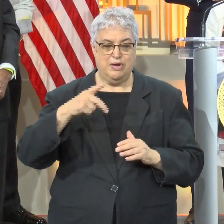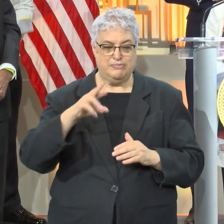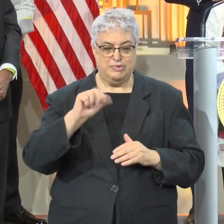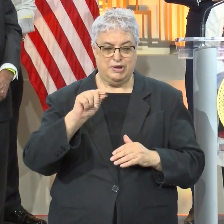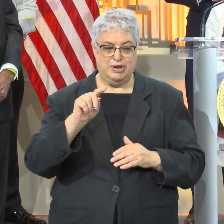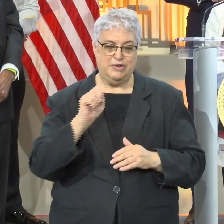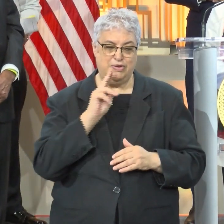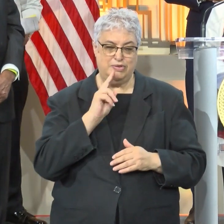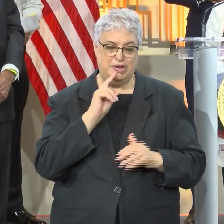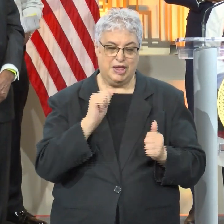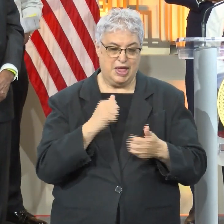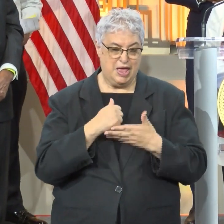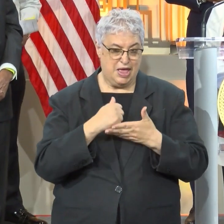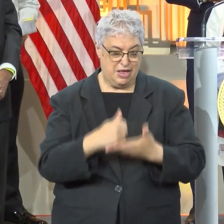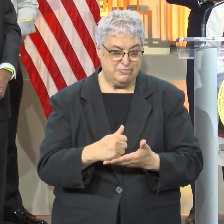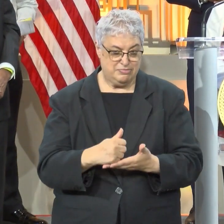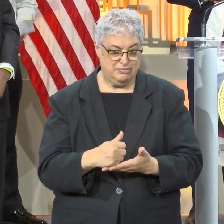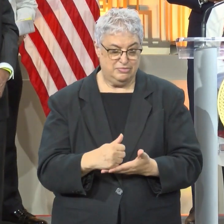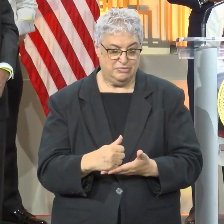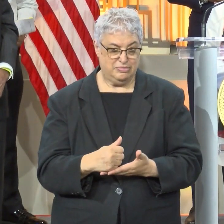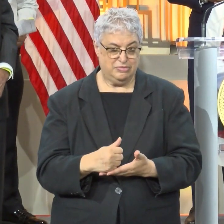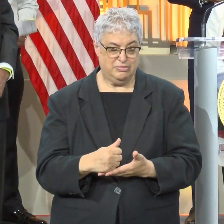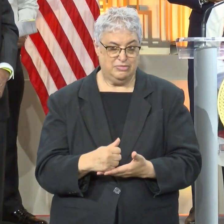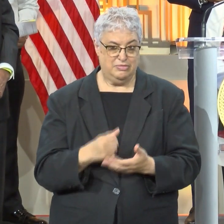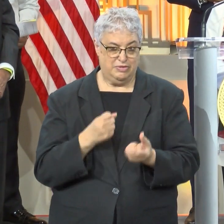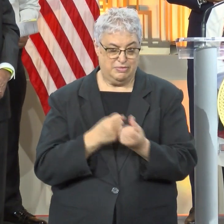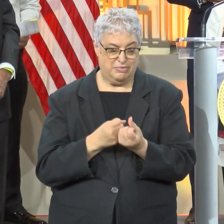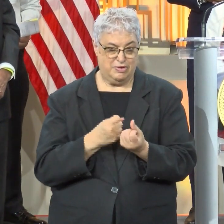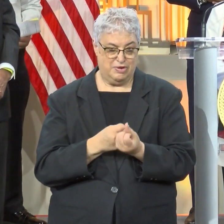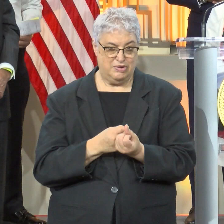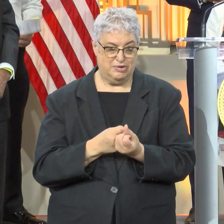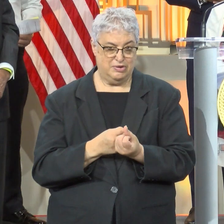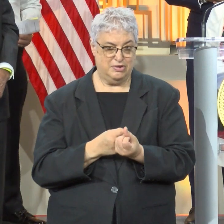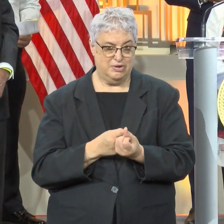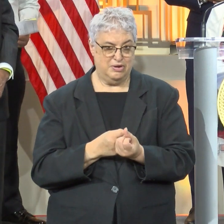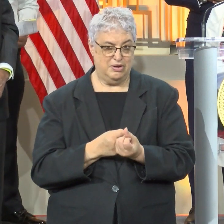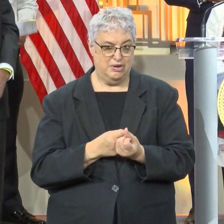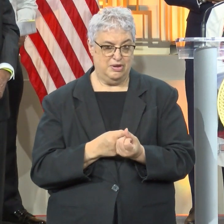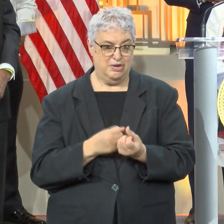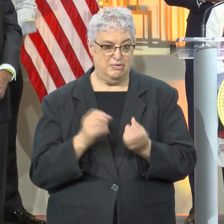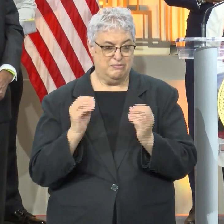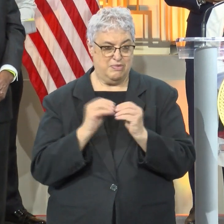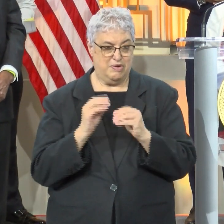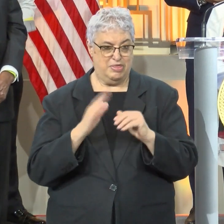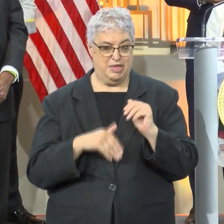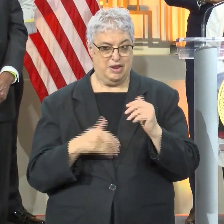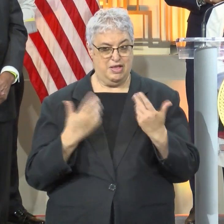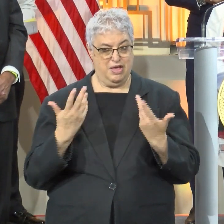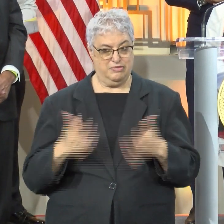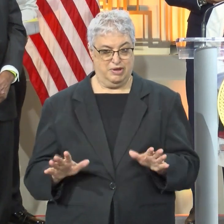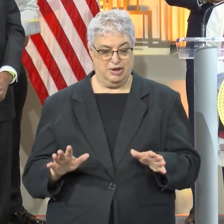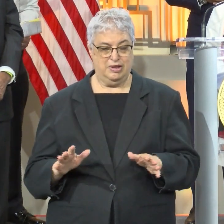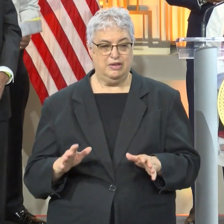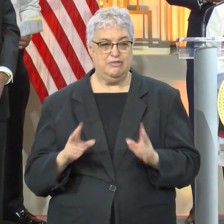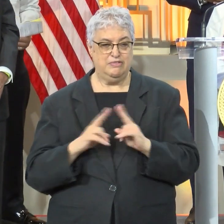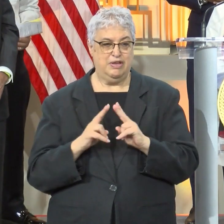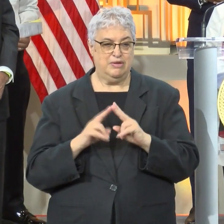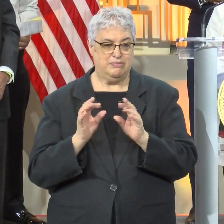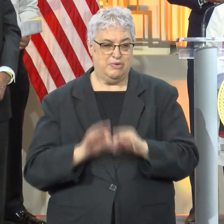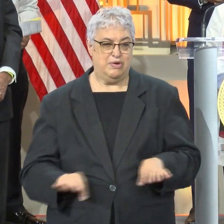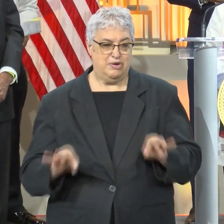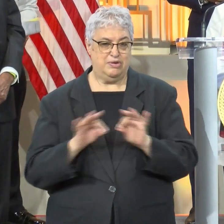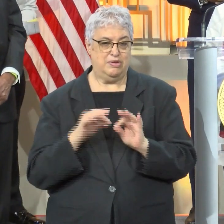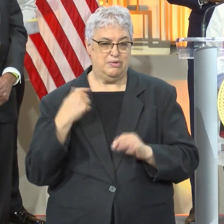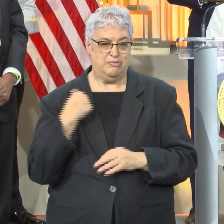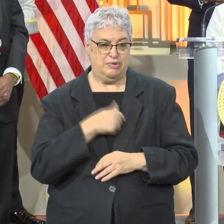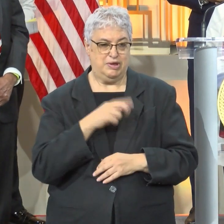can help the city on support more than they have already done, it is extremely important that we do